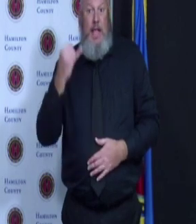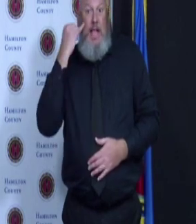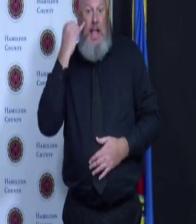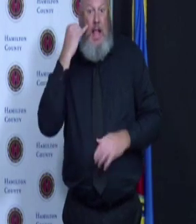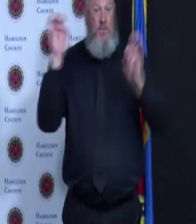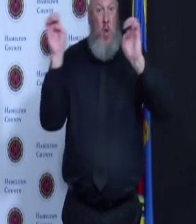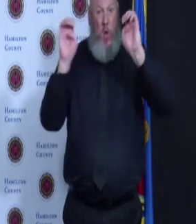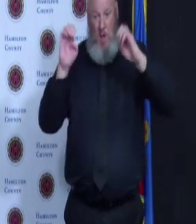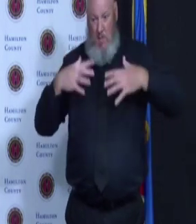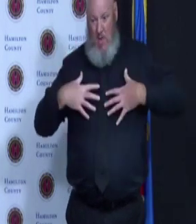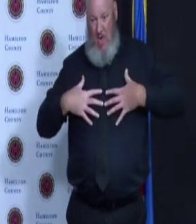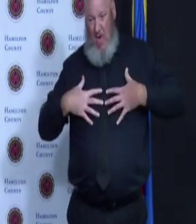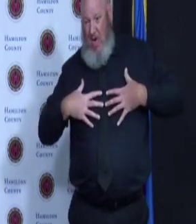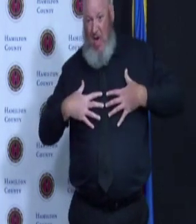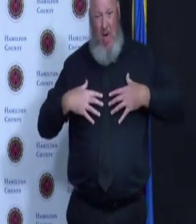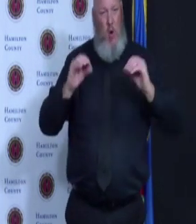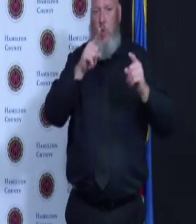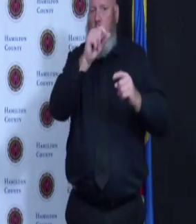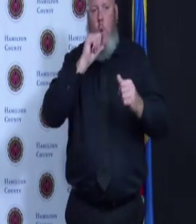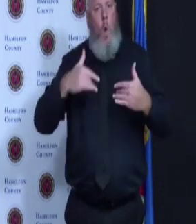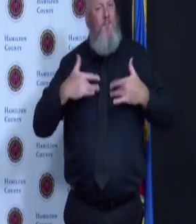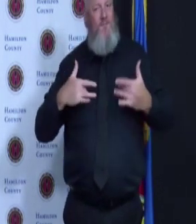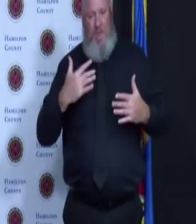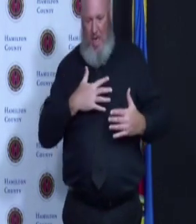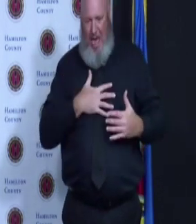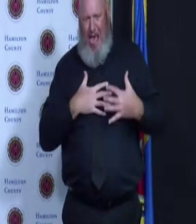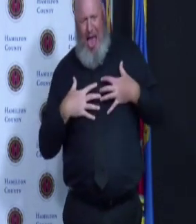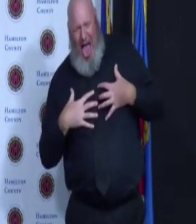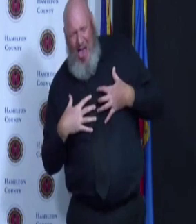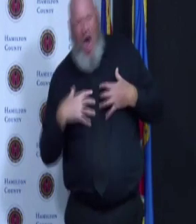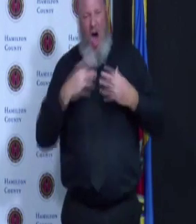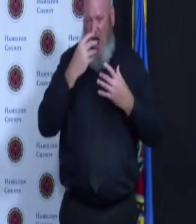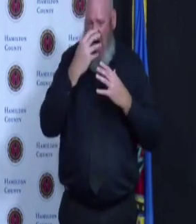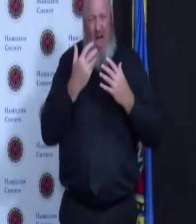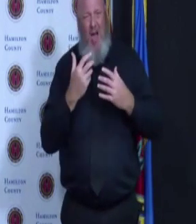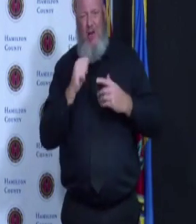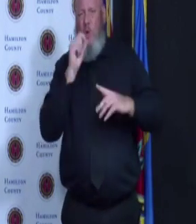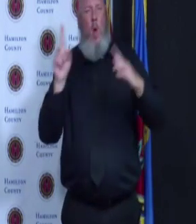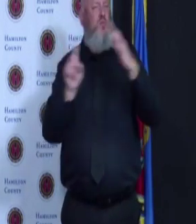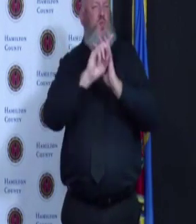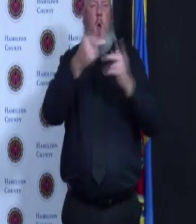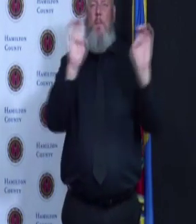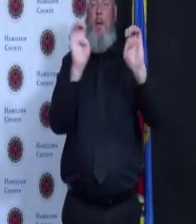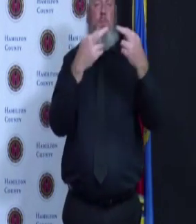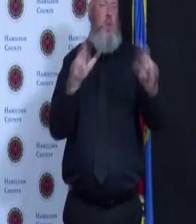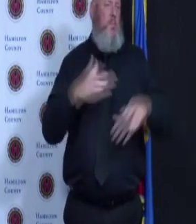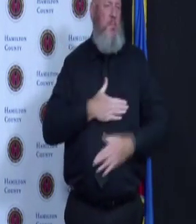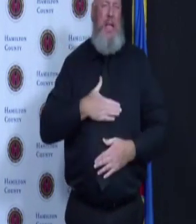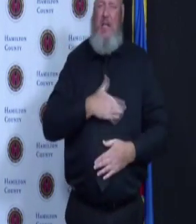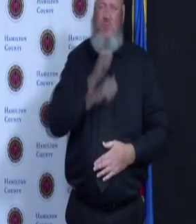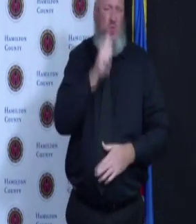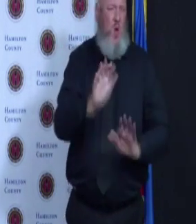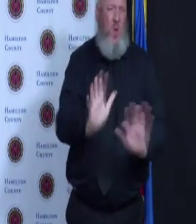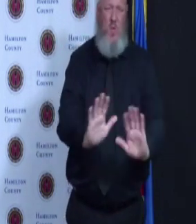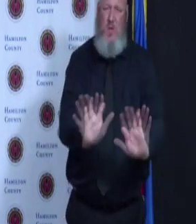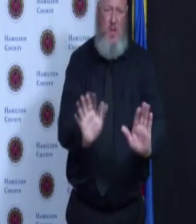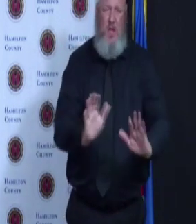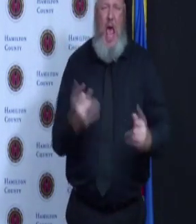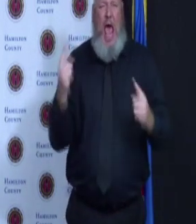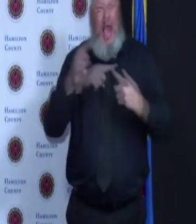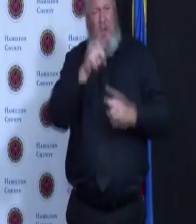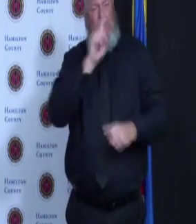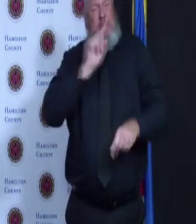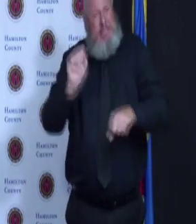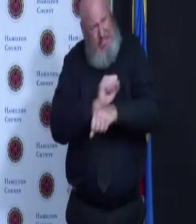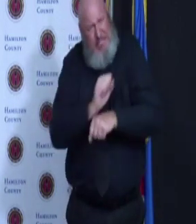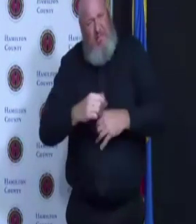For questions and additional information, please visit the website of reputable sources such as Hamilton County Public